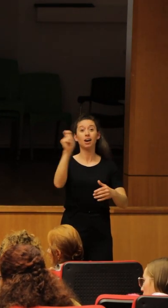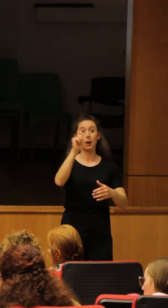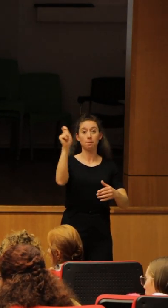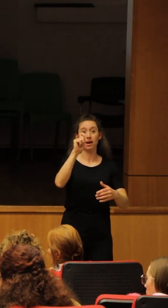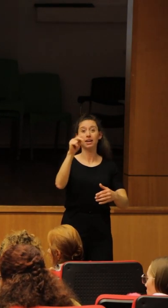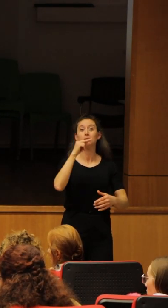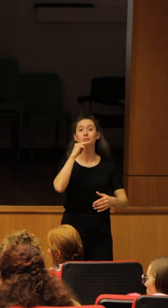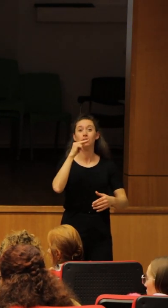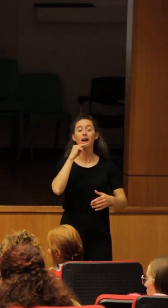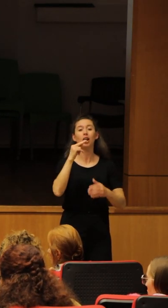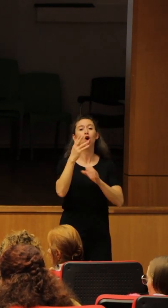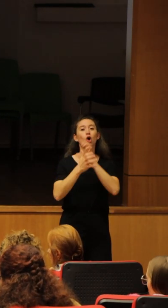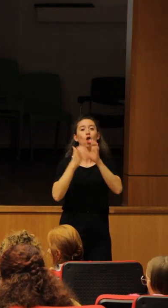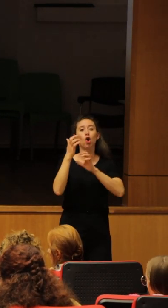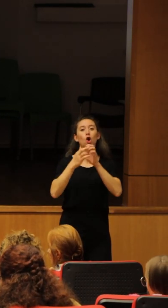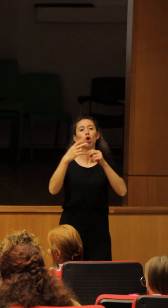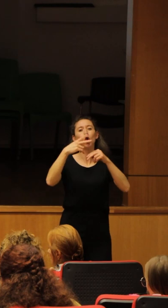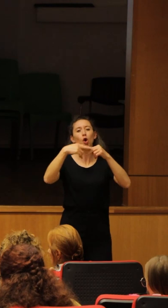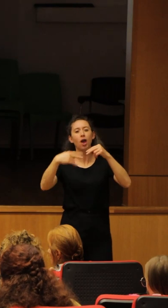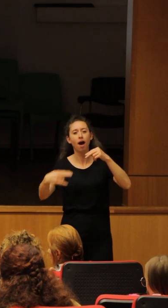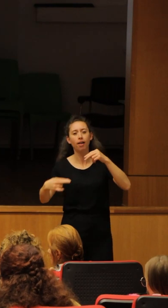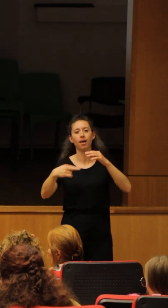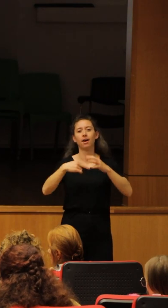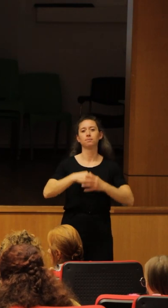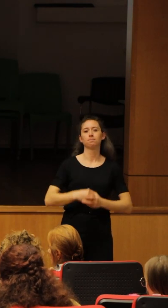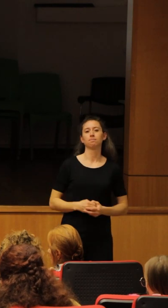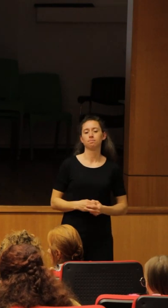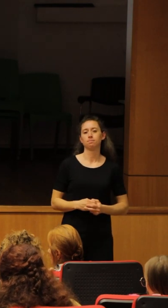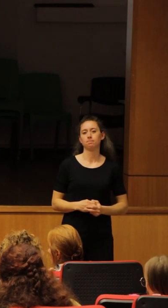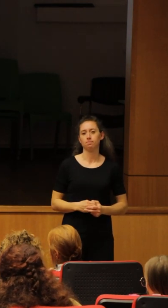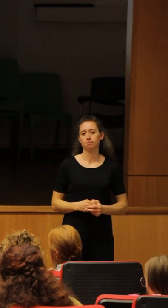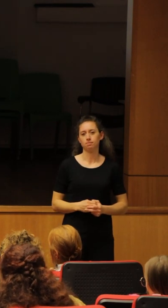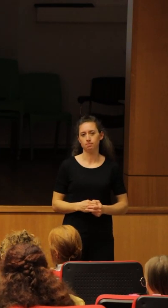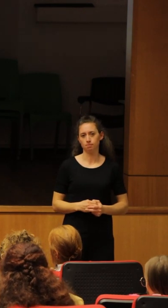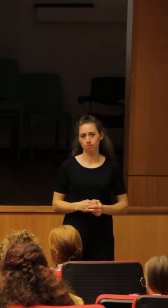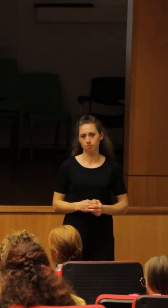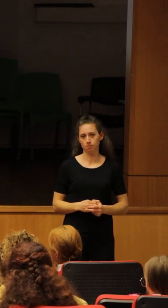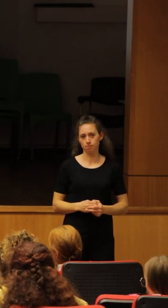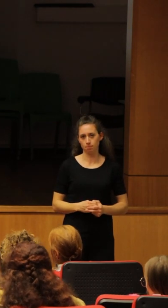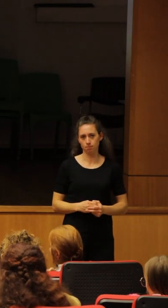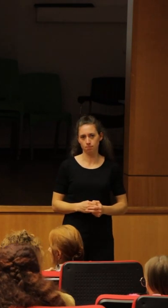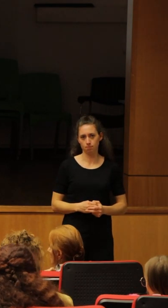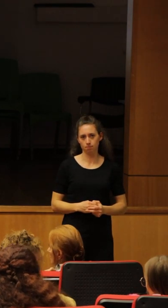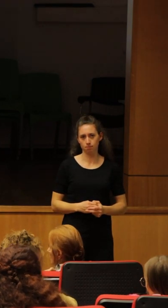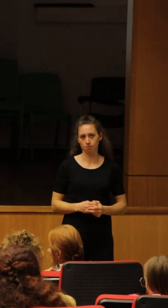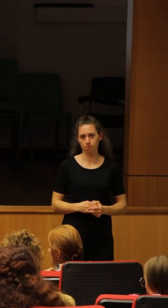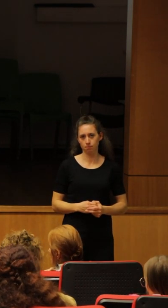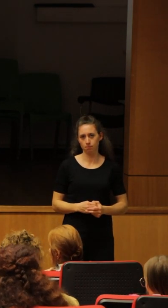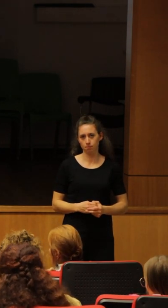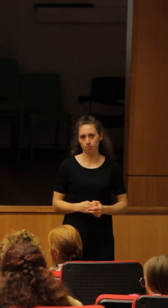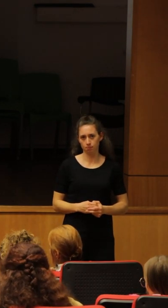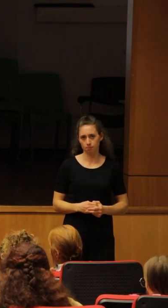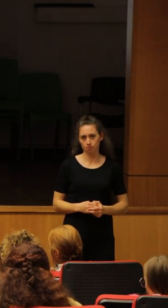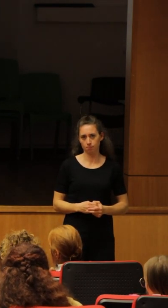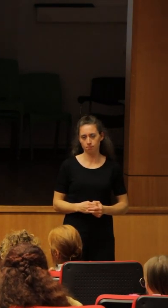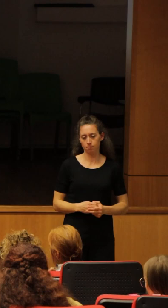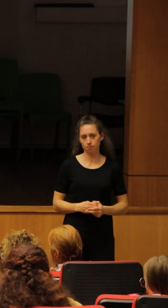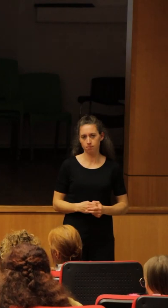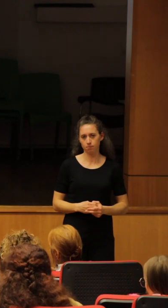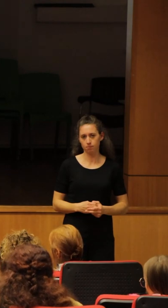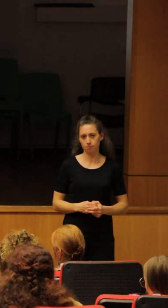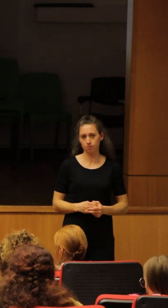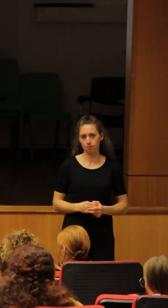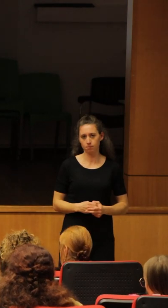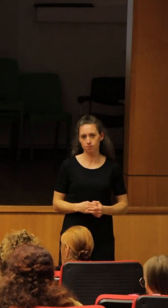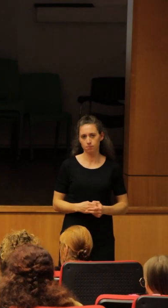On a table, a golden shiny bell on the table. But the first is that you said